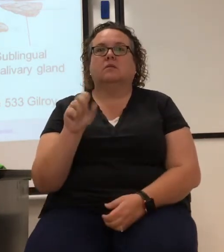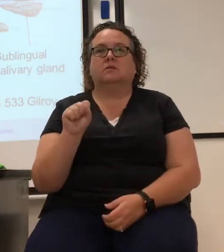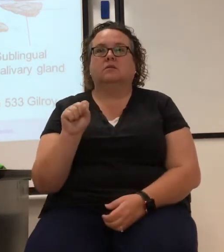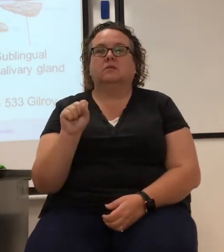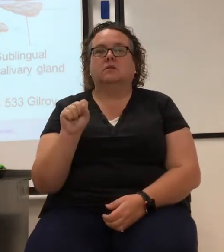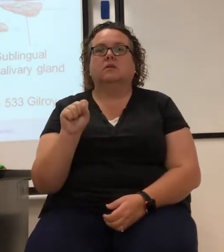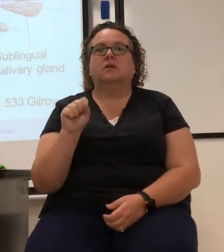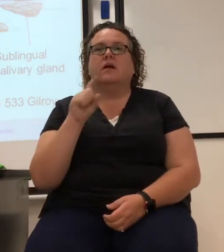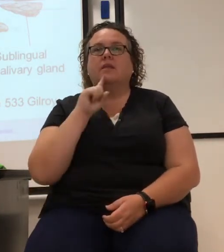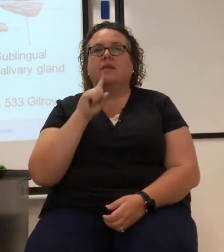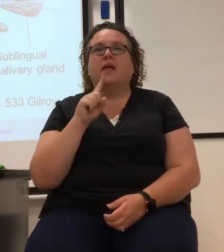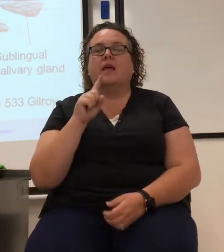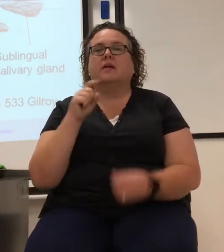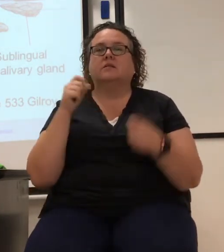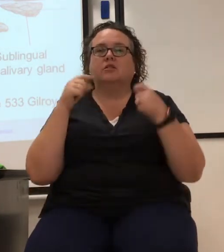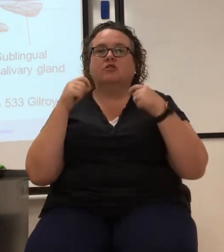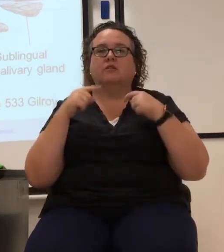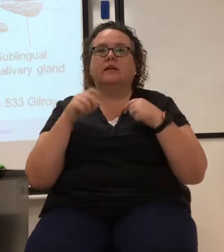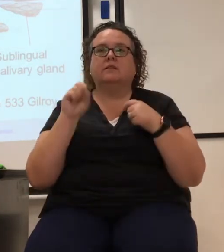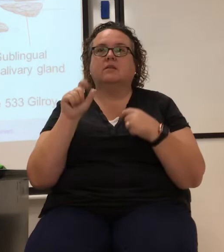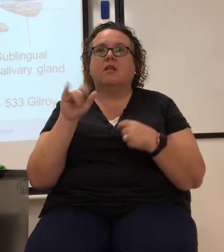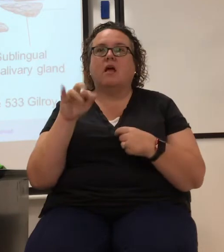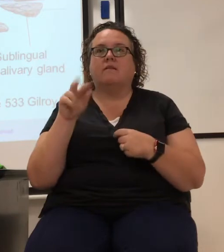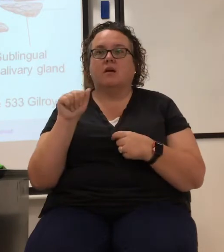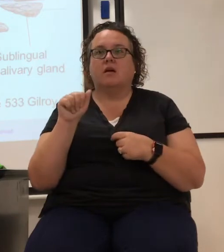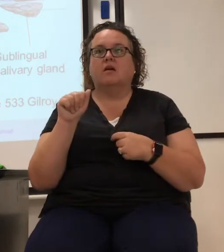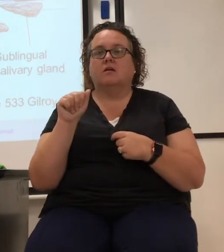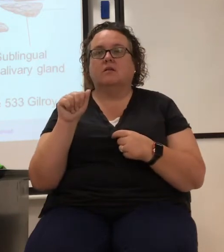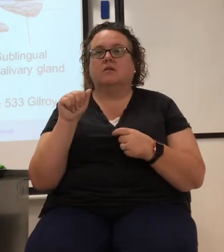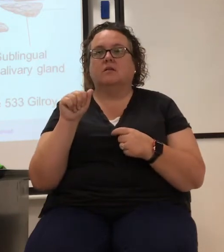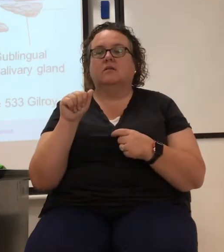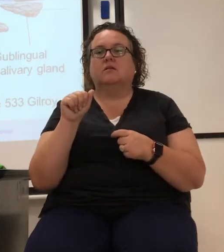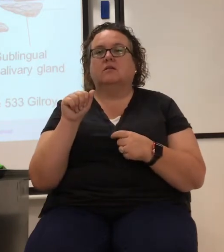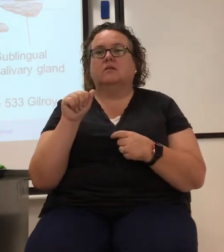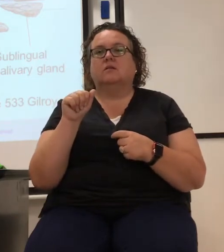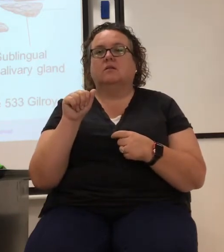They secrete saliva into the oral cavity.